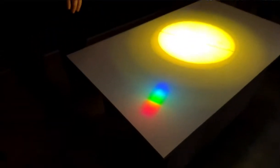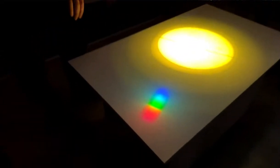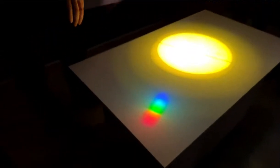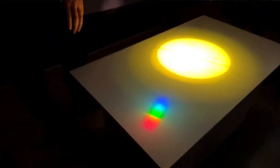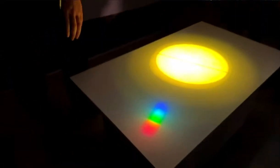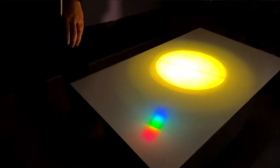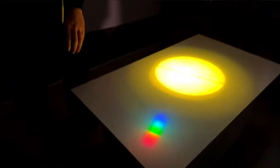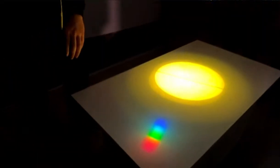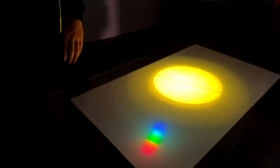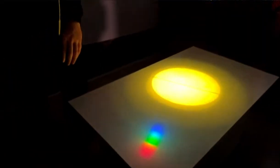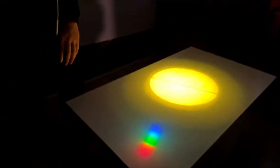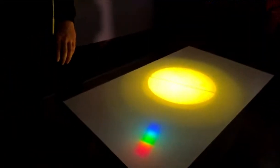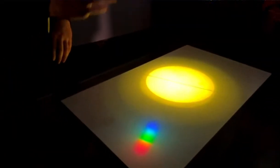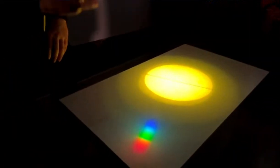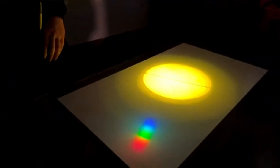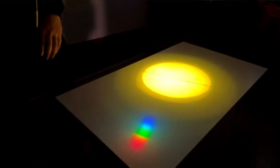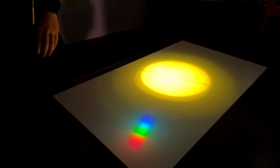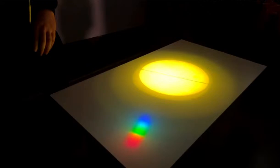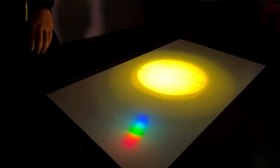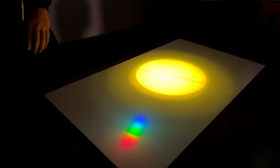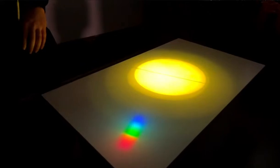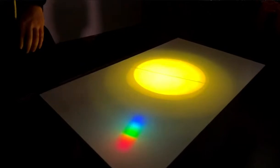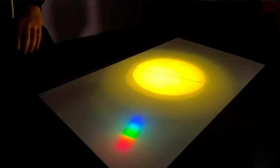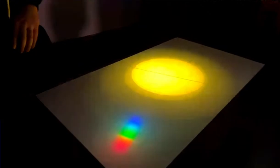when you pass light through a